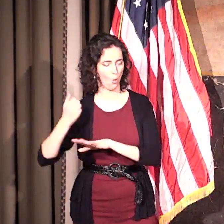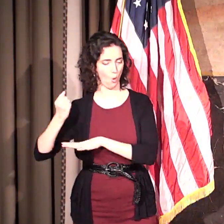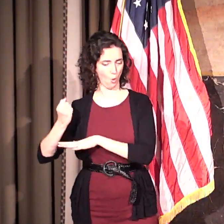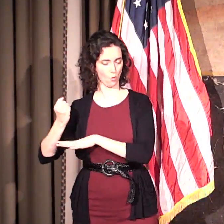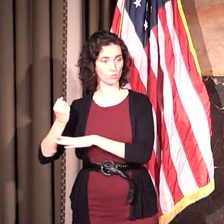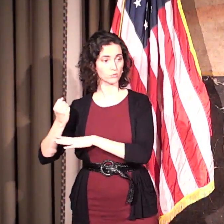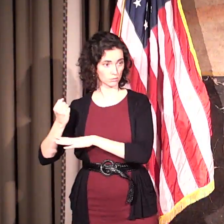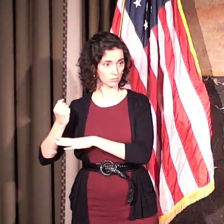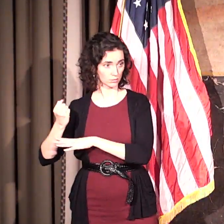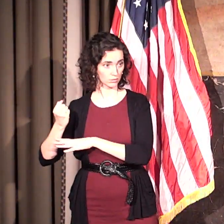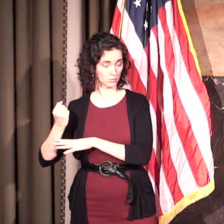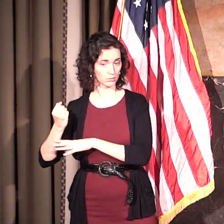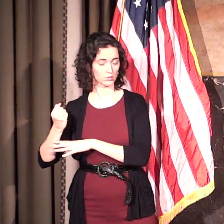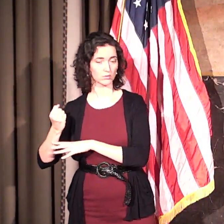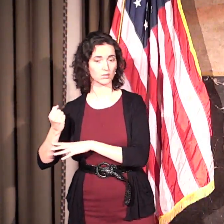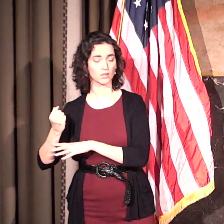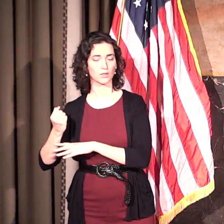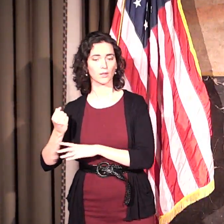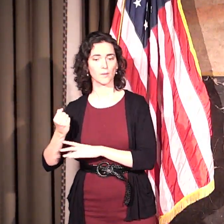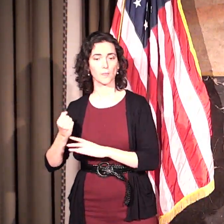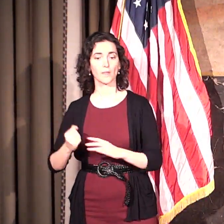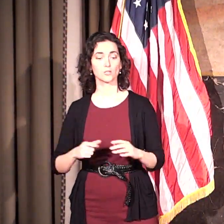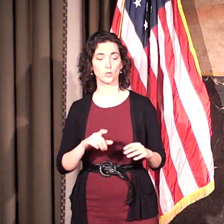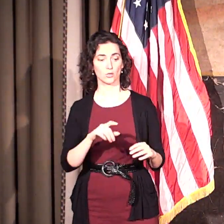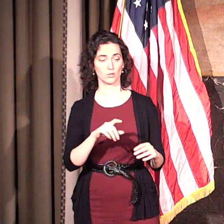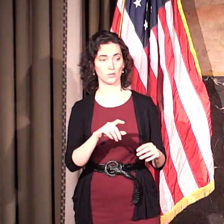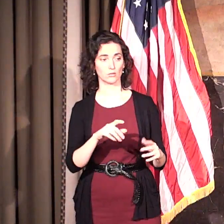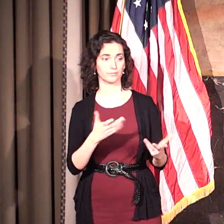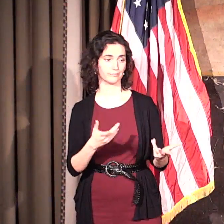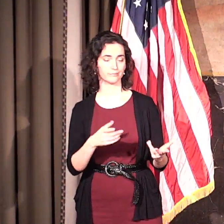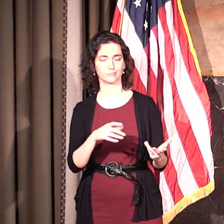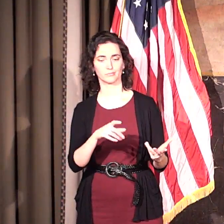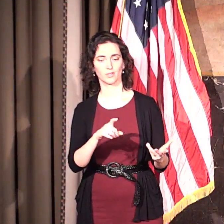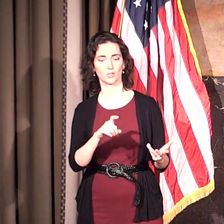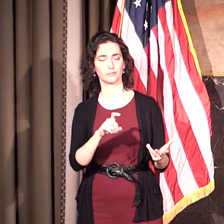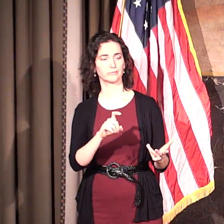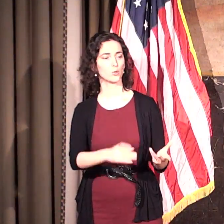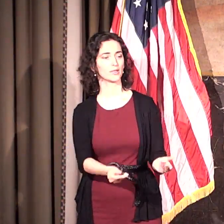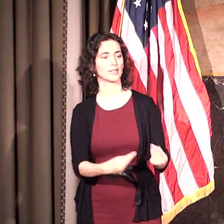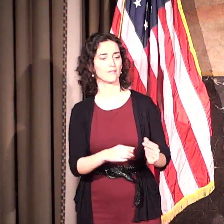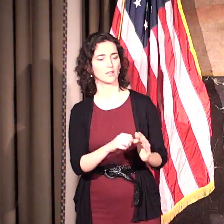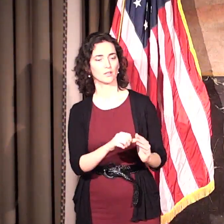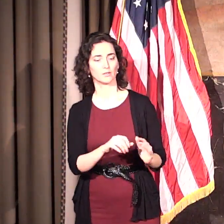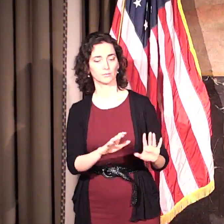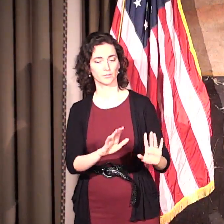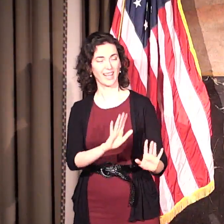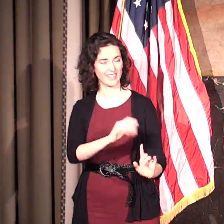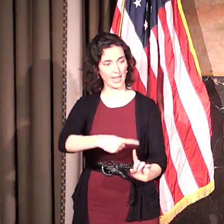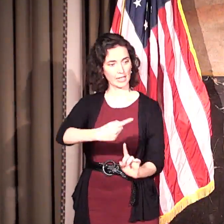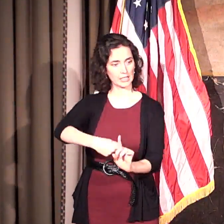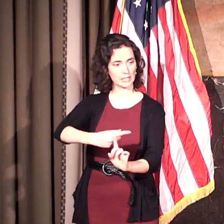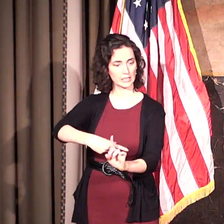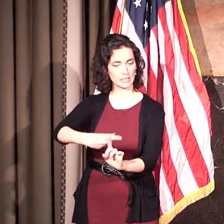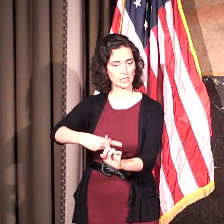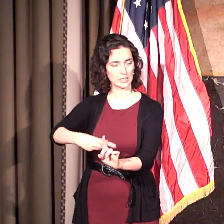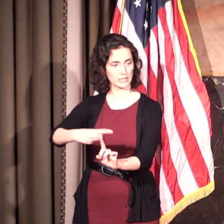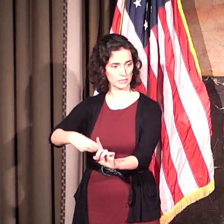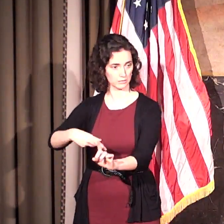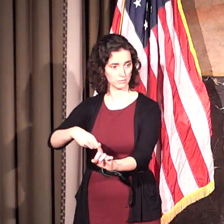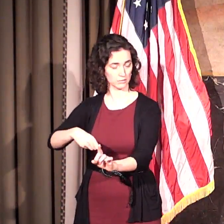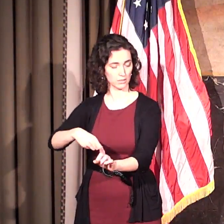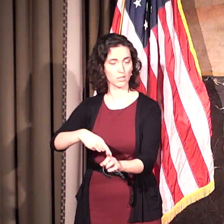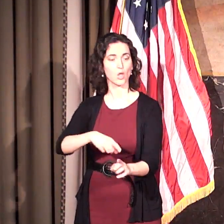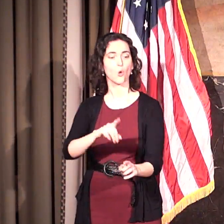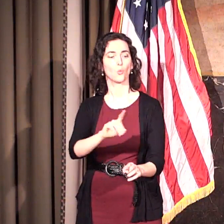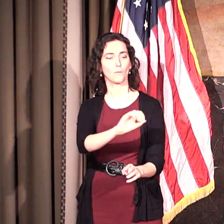than some revenue that would come to the state, for example, as a percentage of what that lease revenue